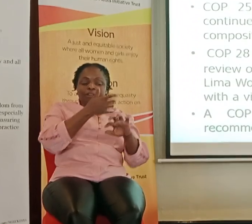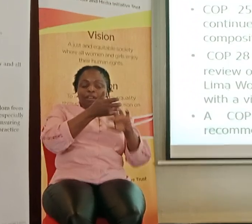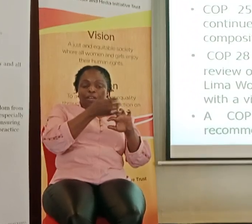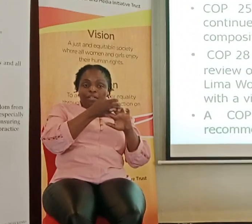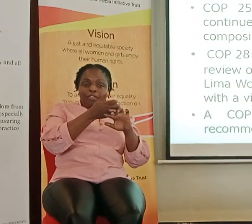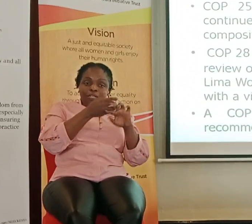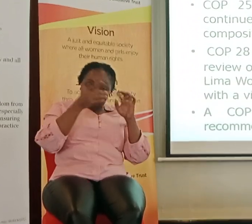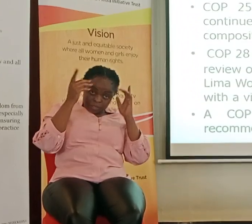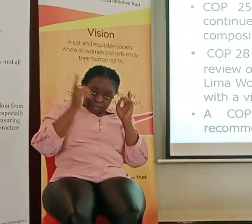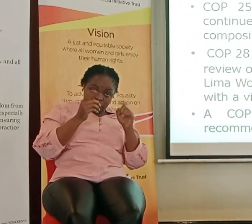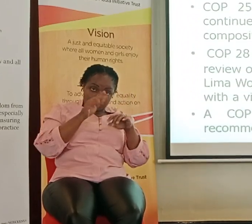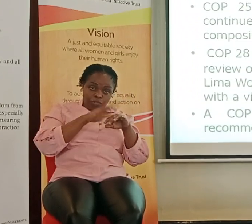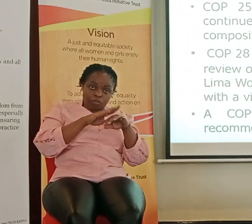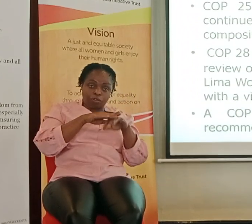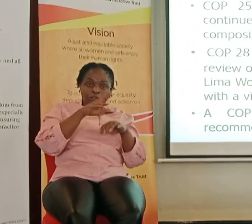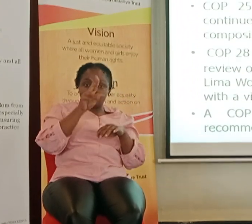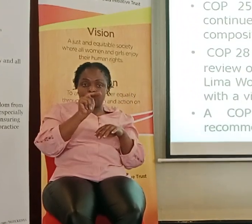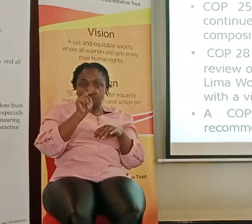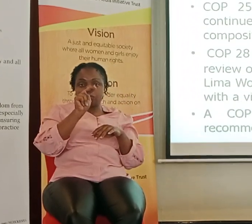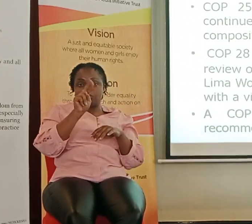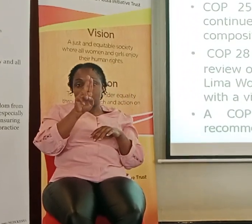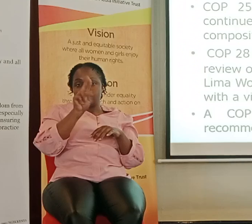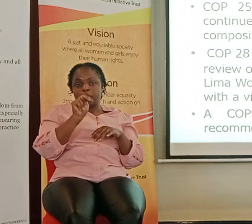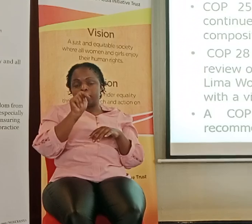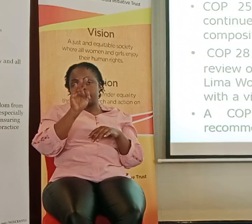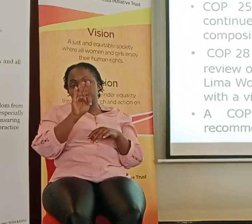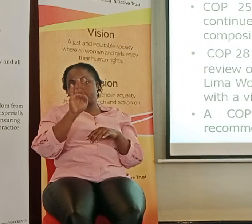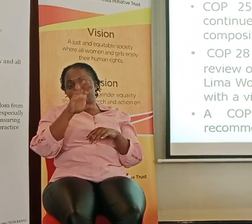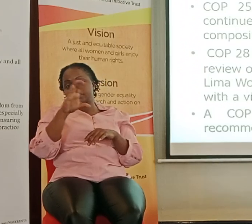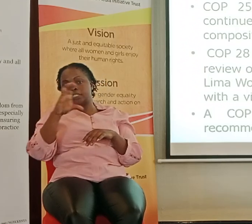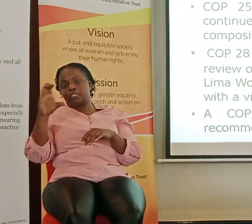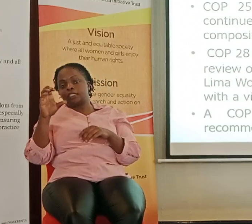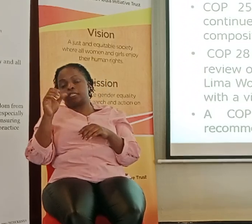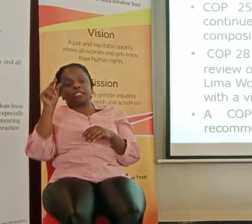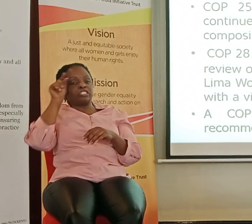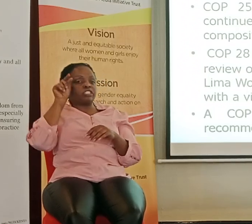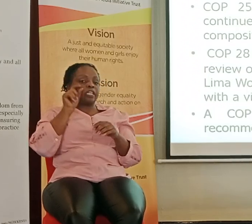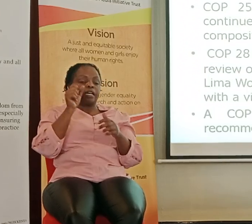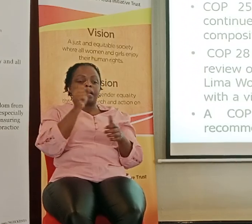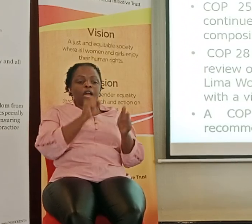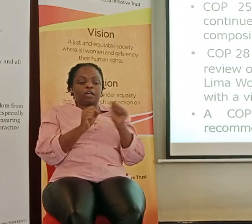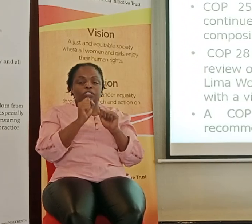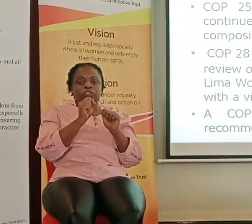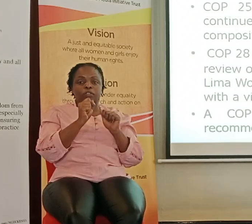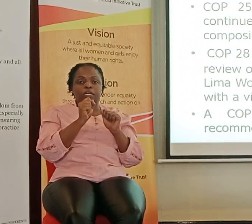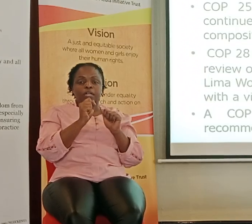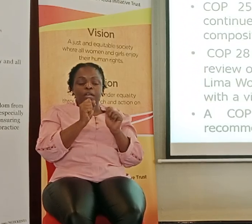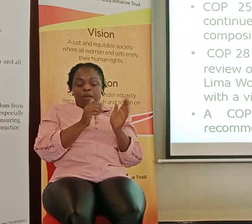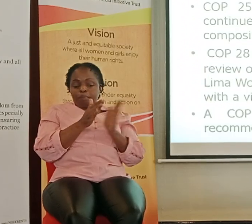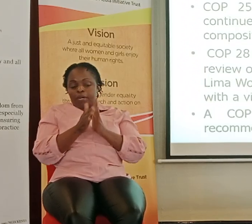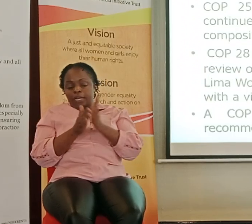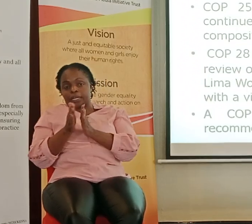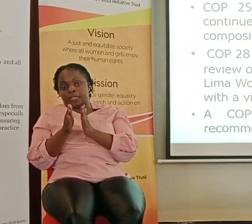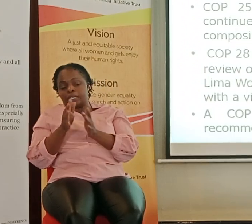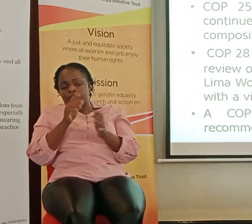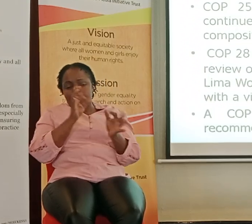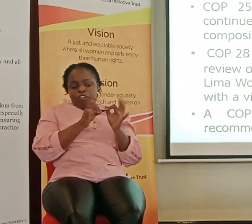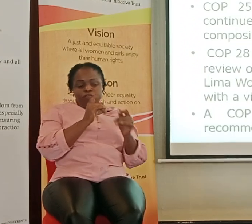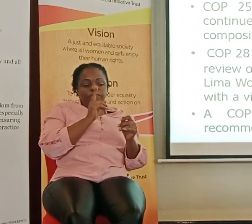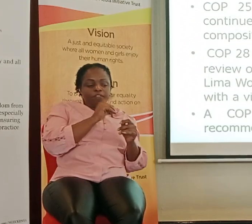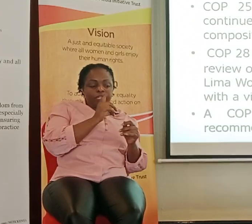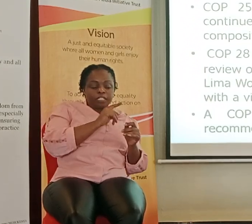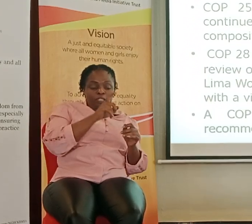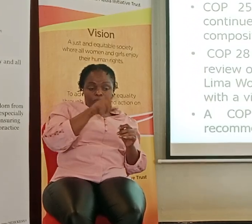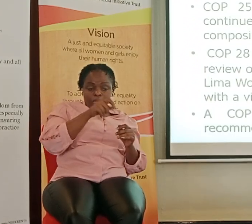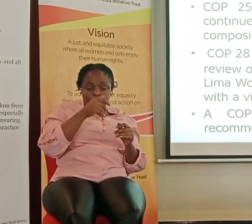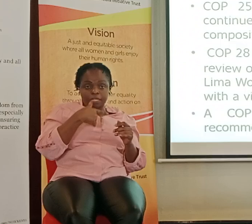the UNFCCC Gender Action Plan. So once the current one lapses, we are supposed to get a decision as to whether we are coming